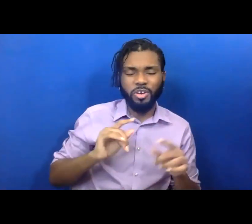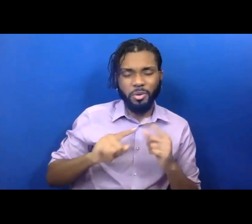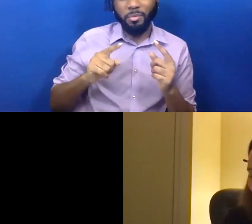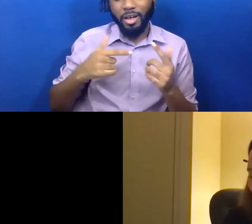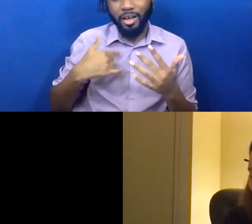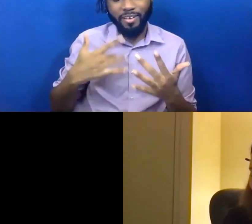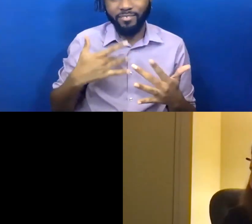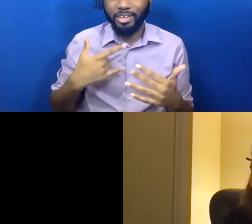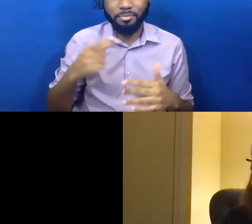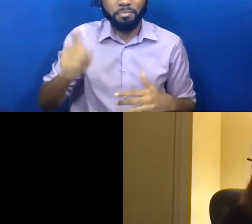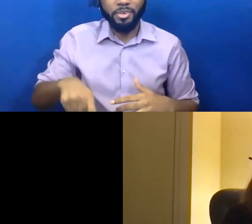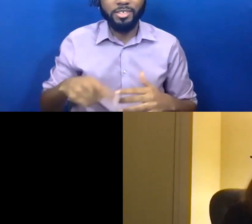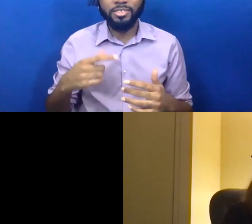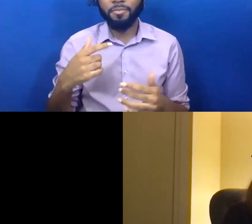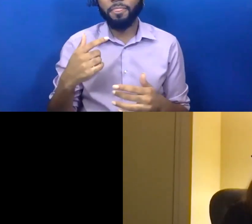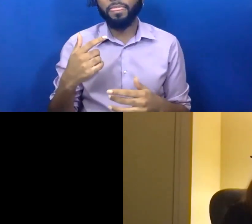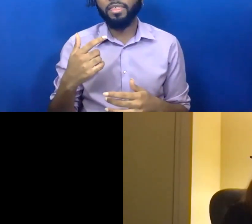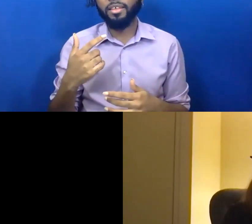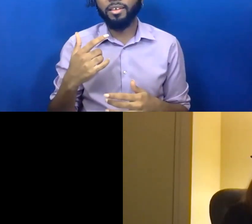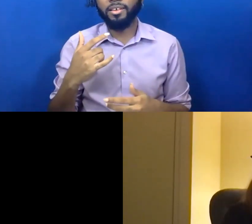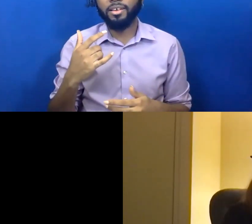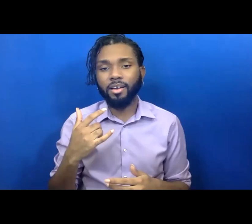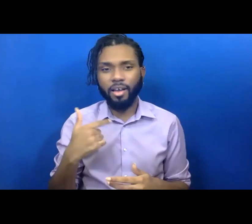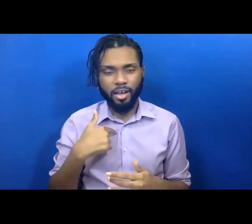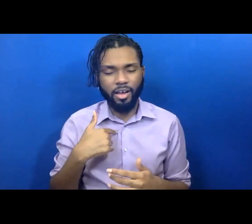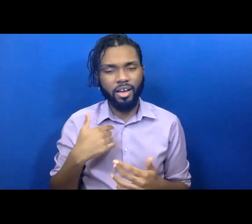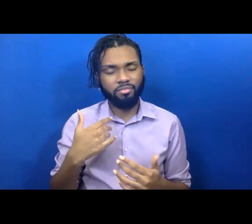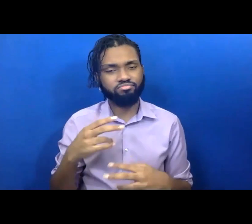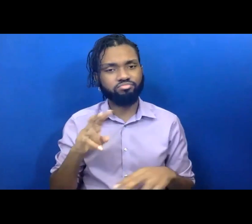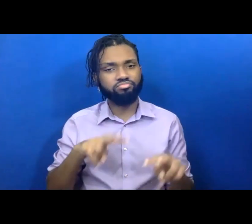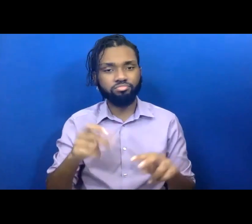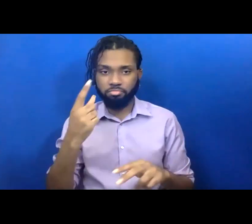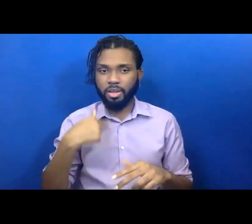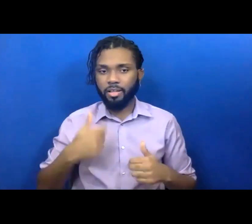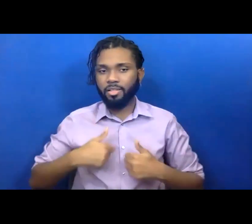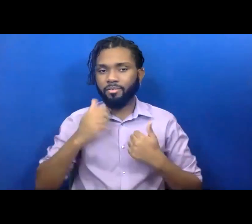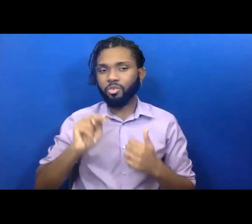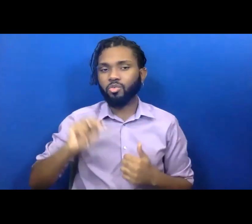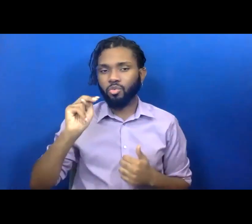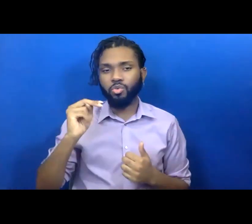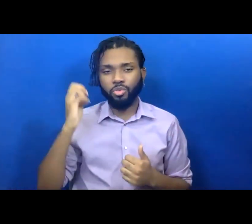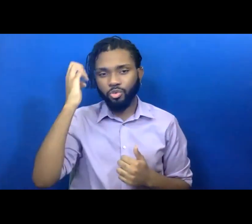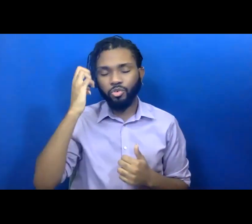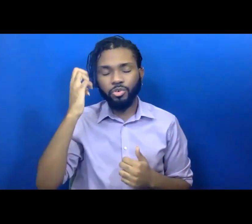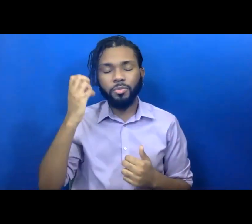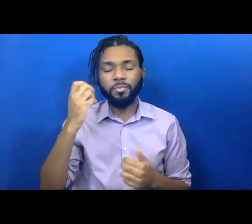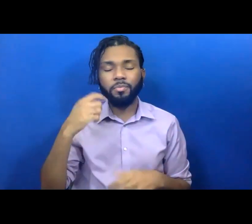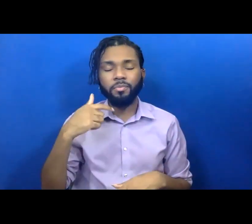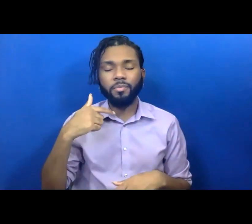I have the observation that, so I'm here in Northern Europe, and I wish that what I had written was